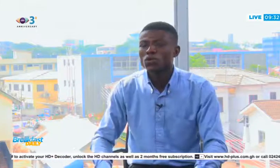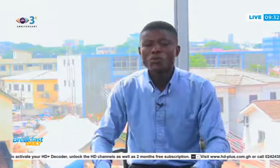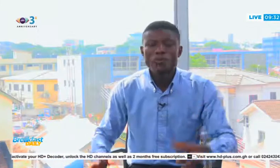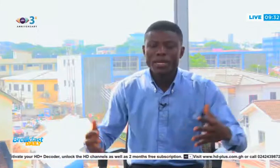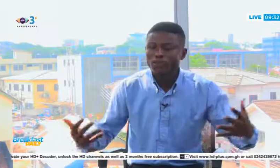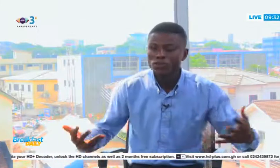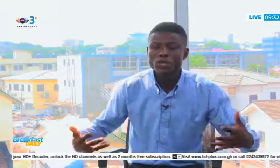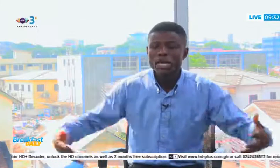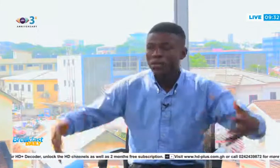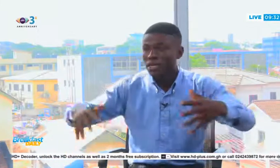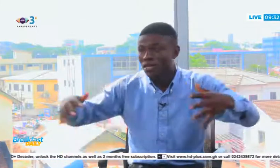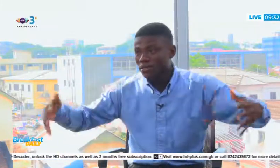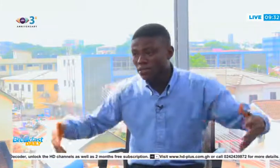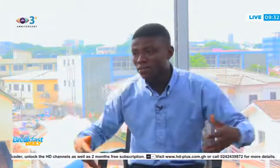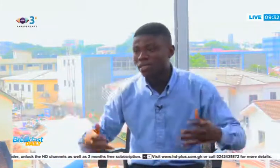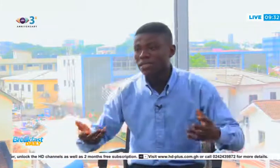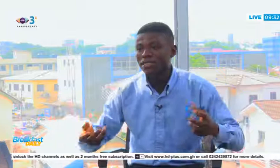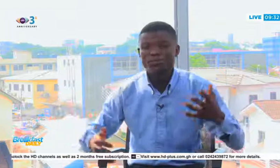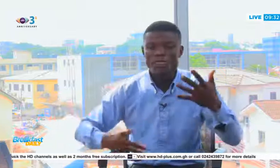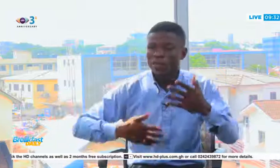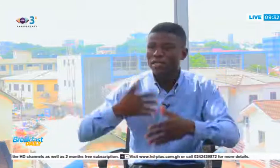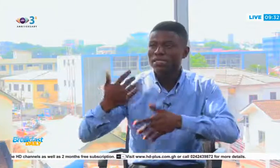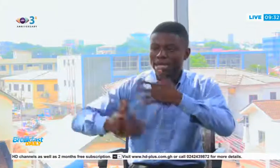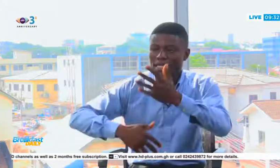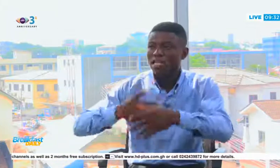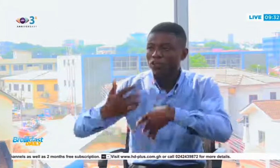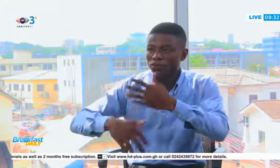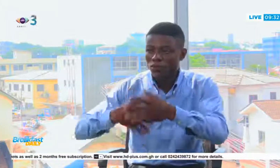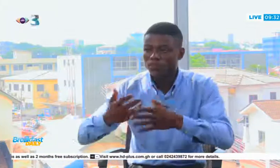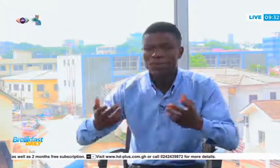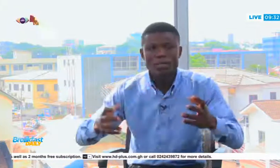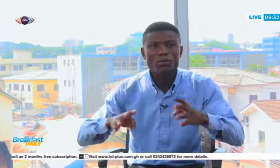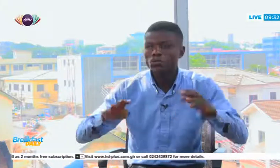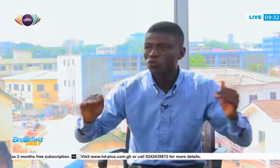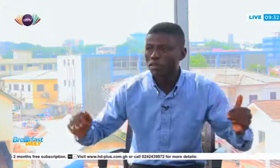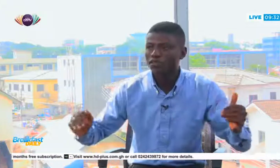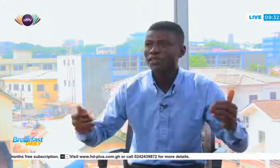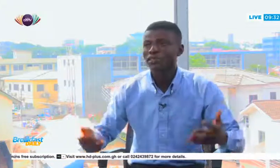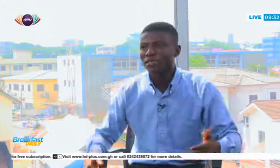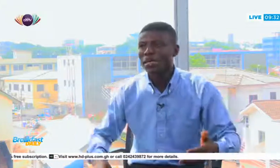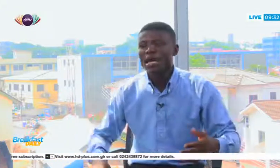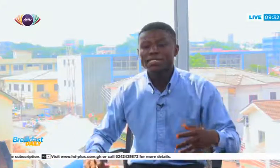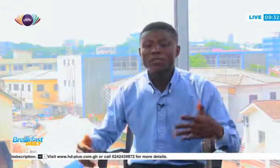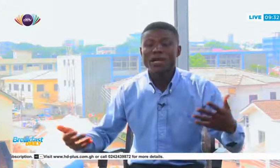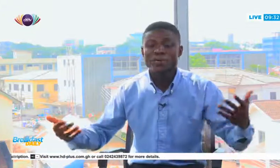So we have to encourage ourselves and Yeah. then be signing a lot of songs for them also to benefit. to also benefit from the As songs. we are